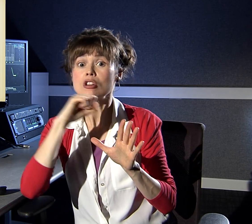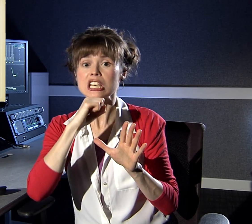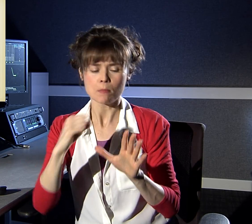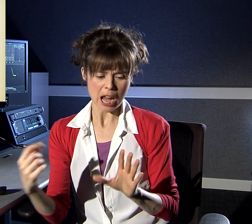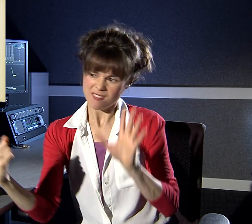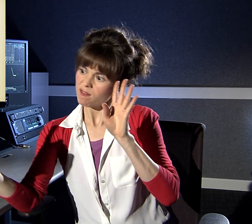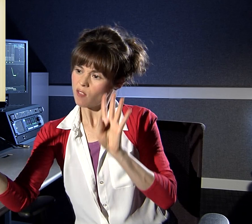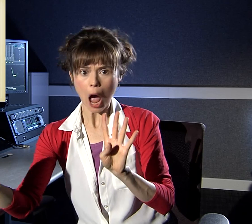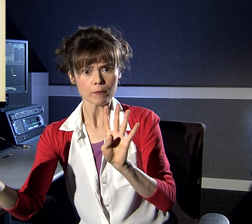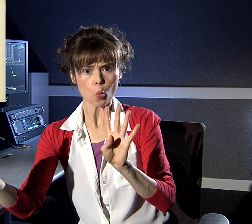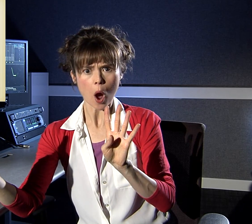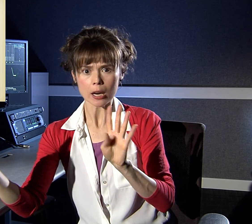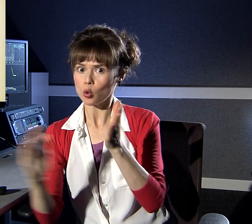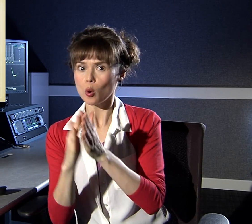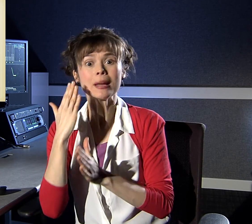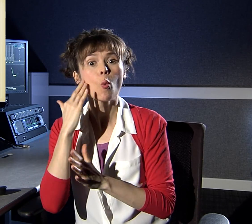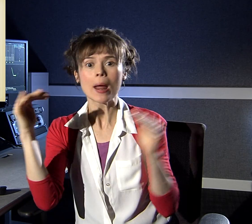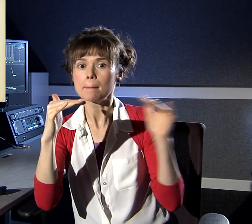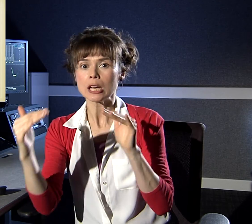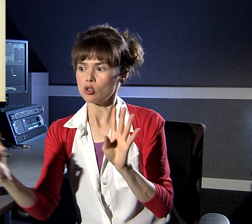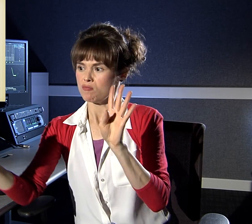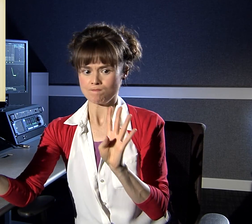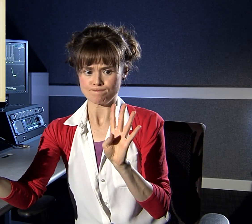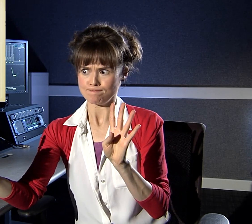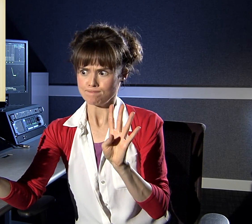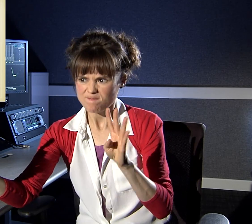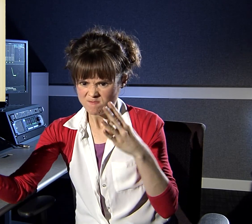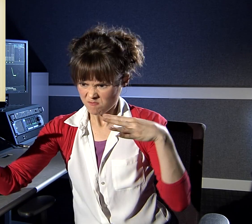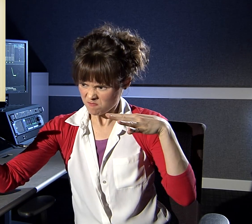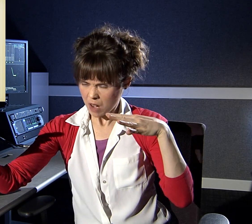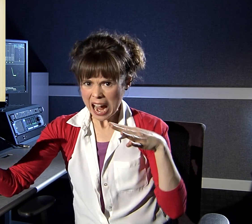The French have 5 to every 1 of the English army's men.